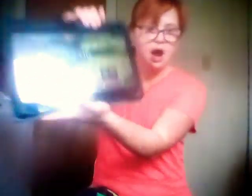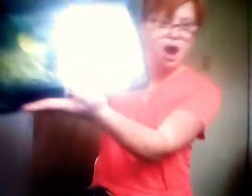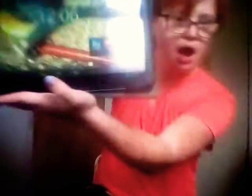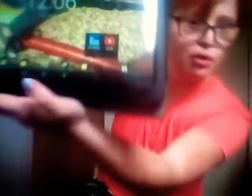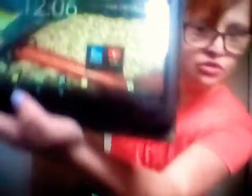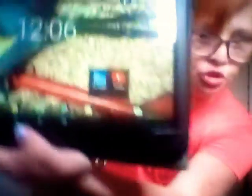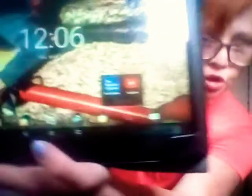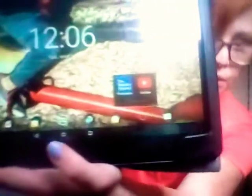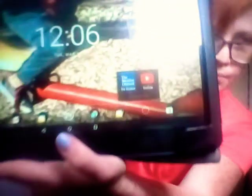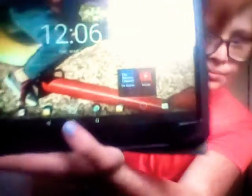In YouTube.